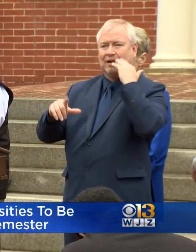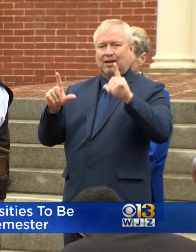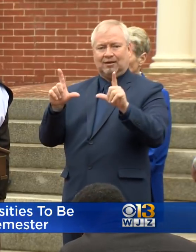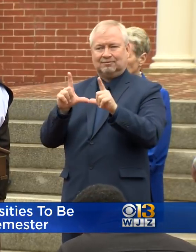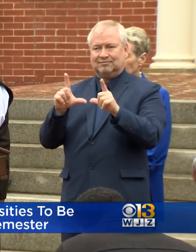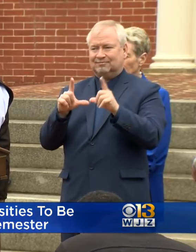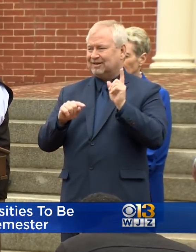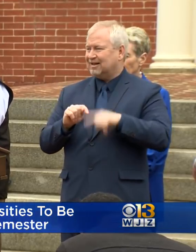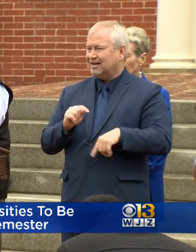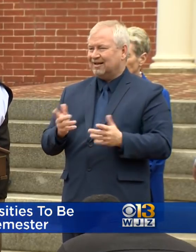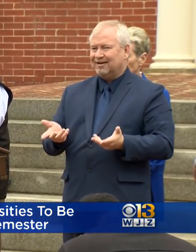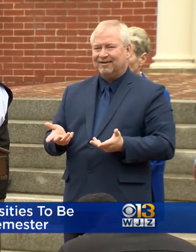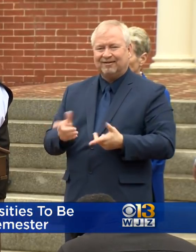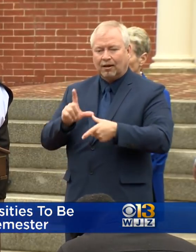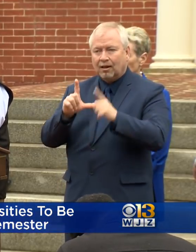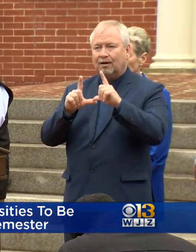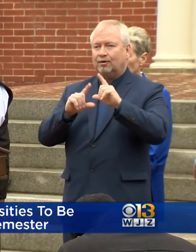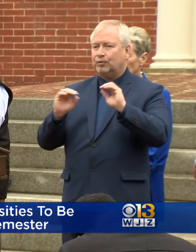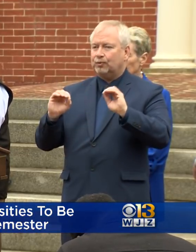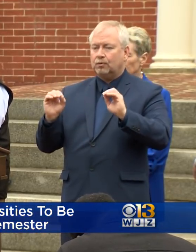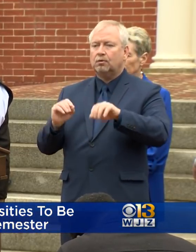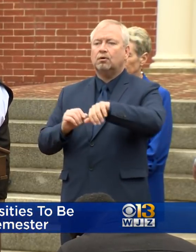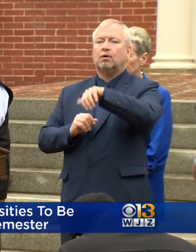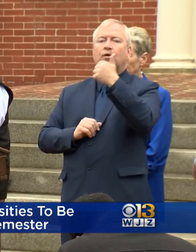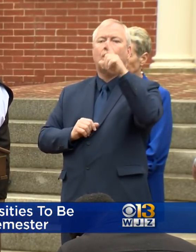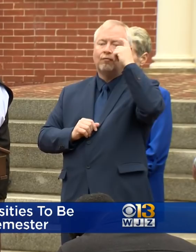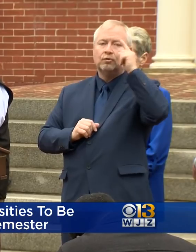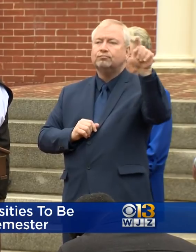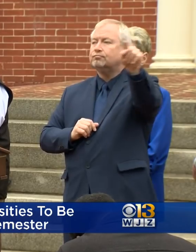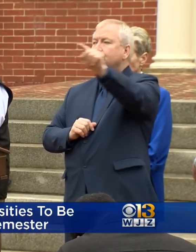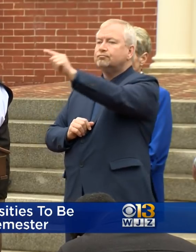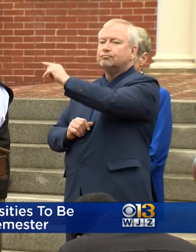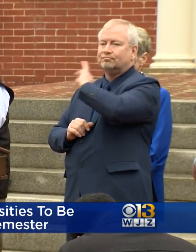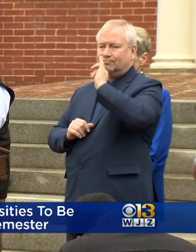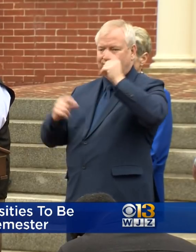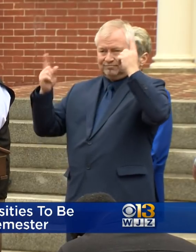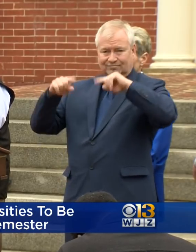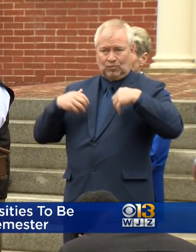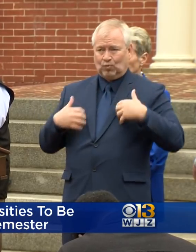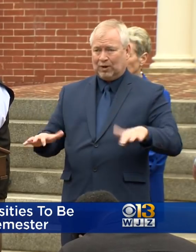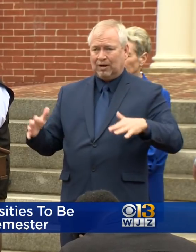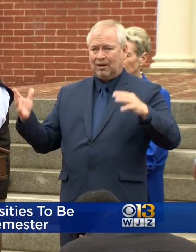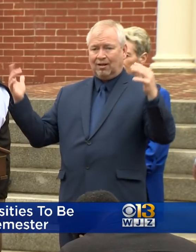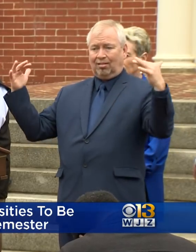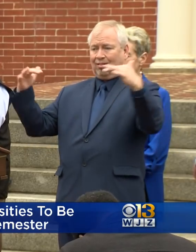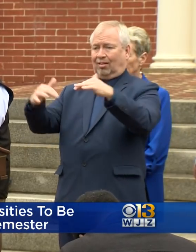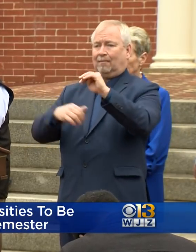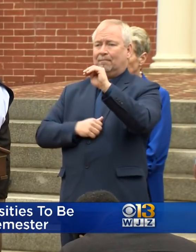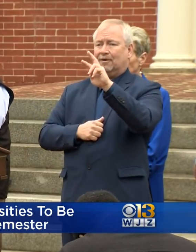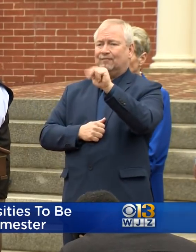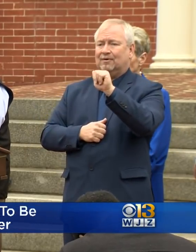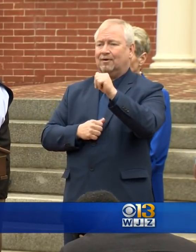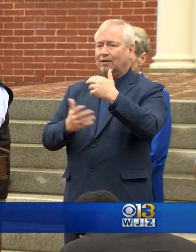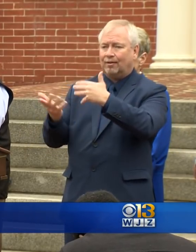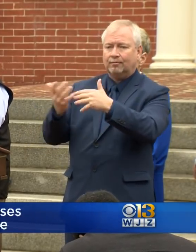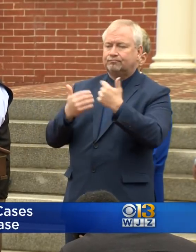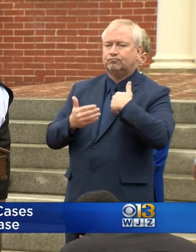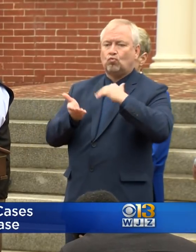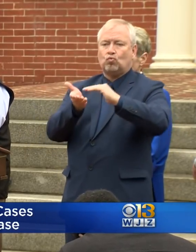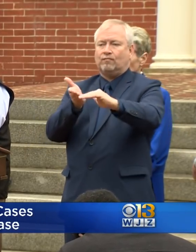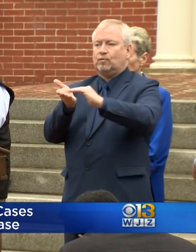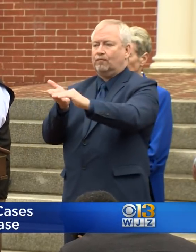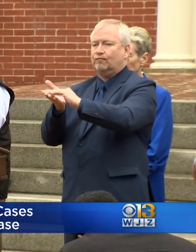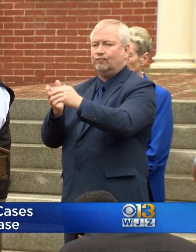renewed. Almost every other governor agreed with that. They're like, yeah, we don't want that either. And so we waived all the state